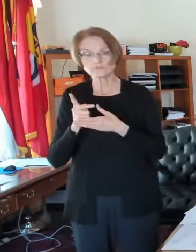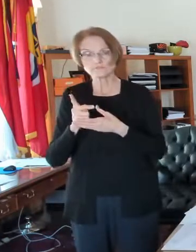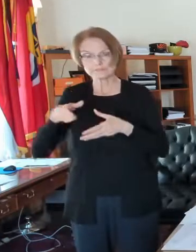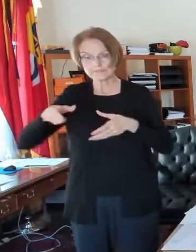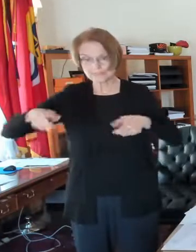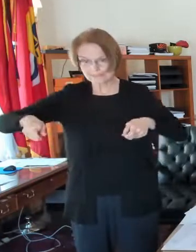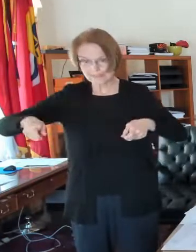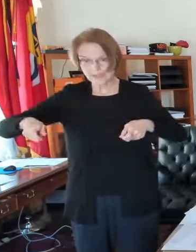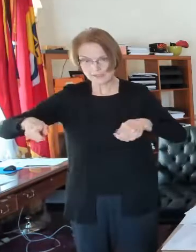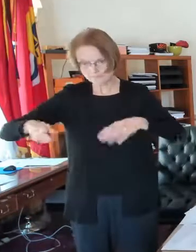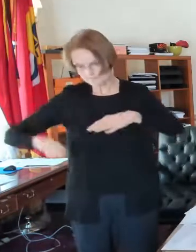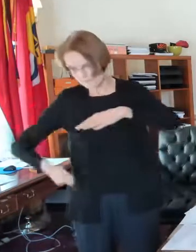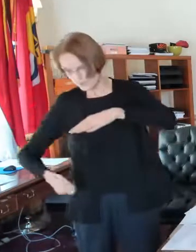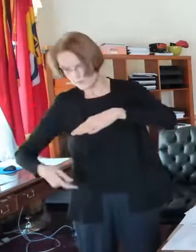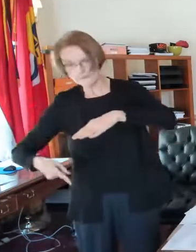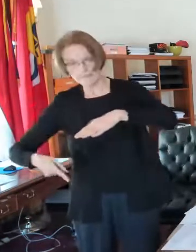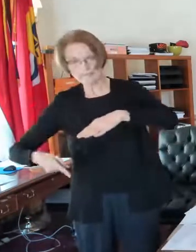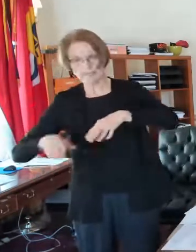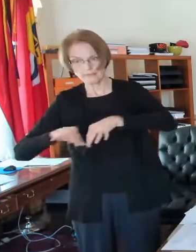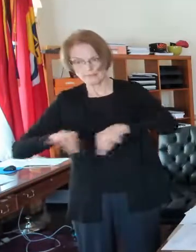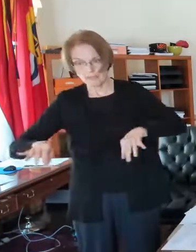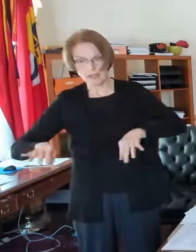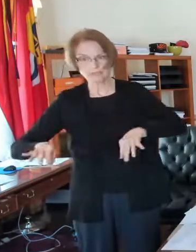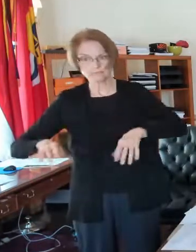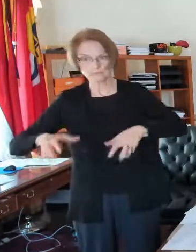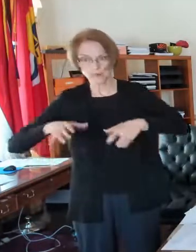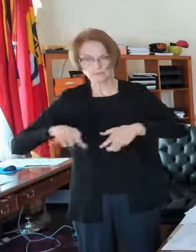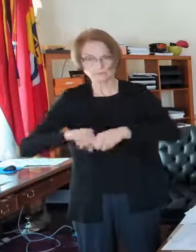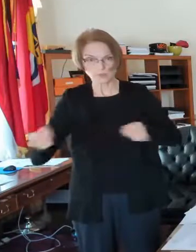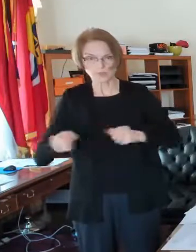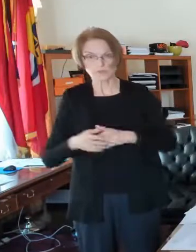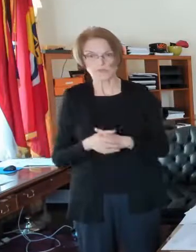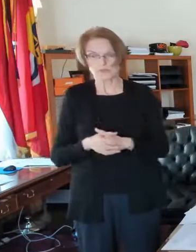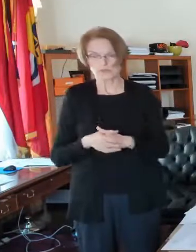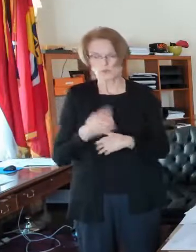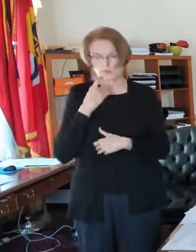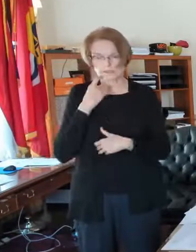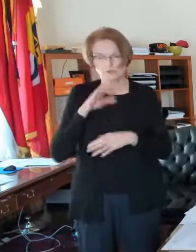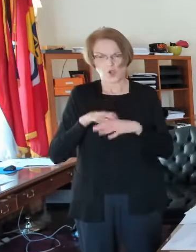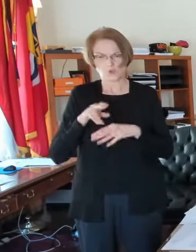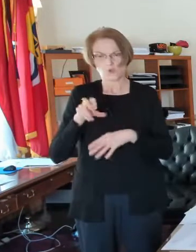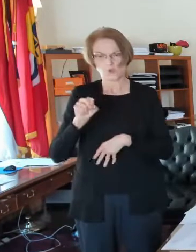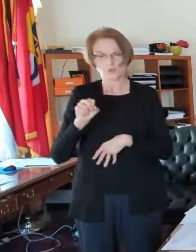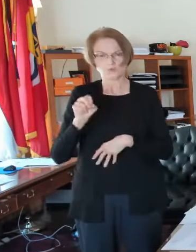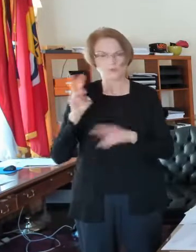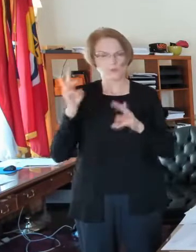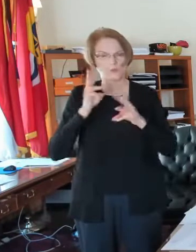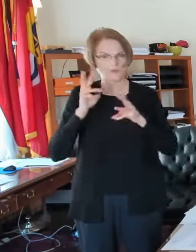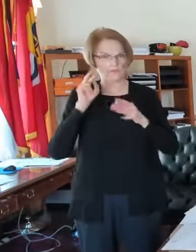I saw this on the news the other night. One of the weather folks said that